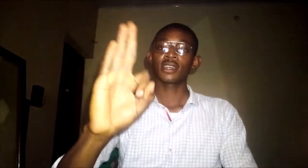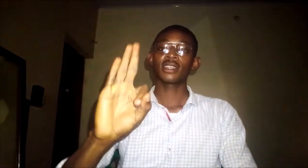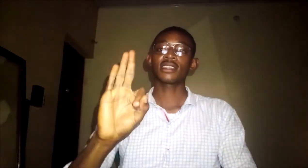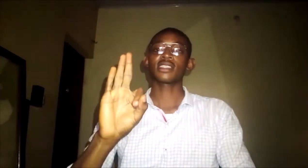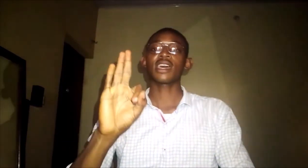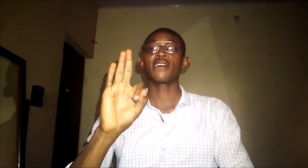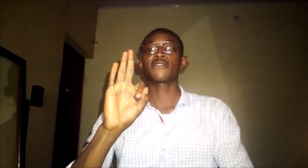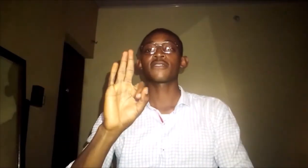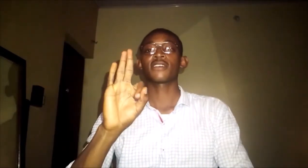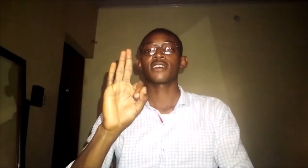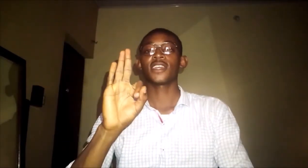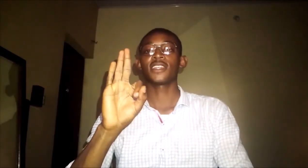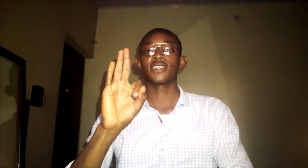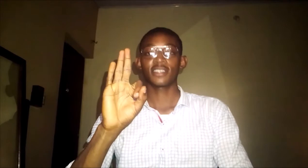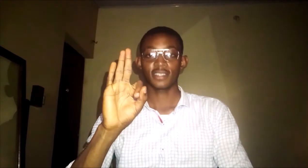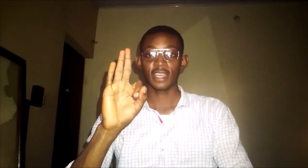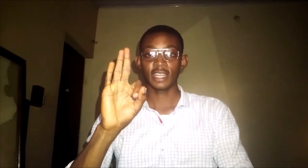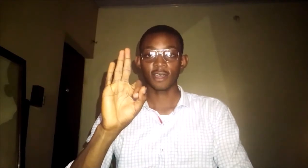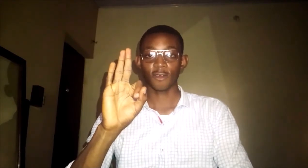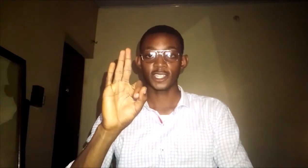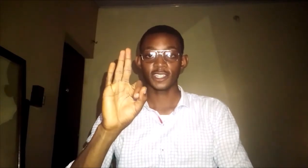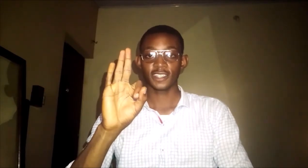this is F in sign language.